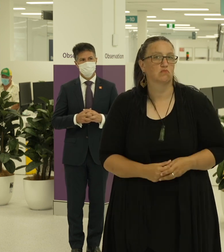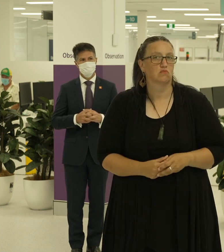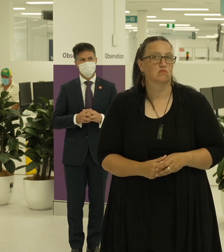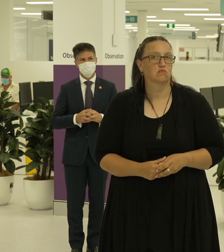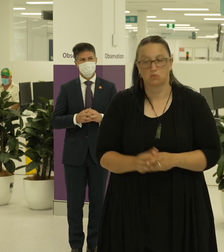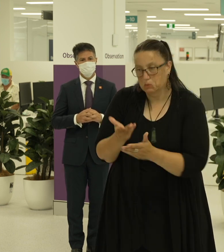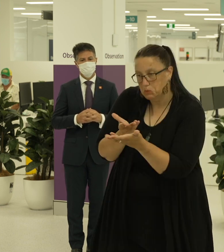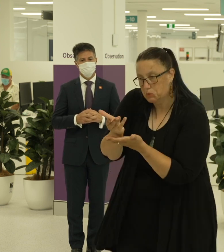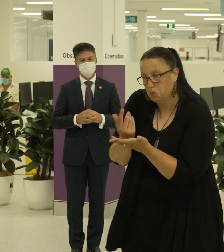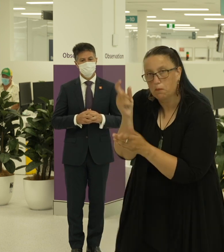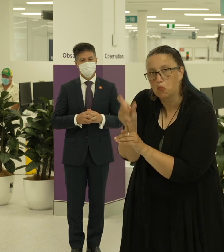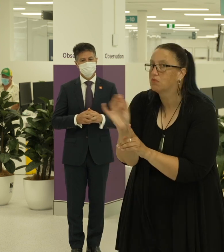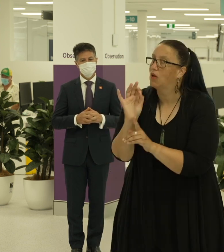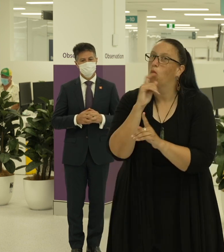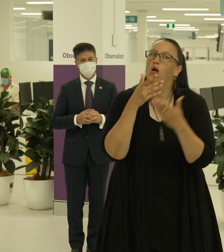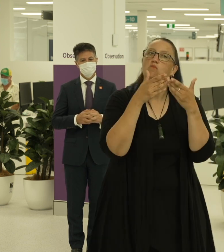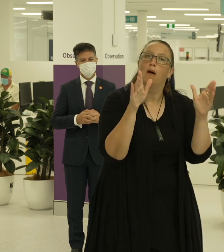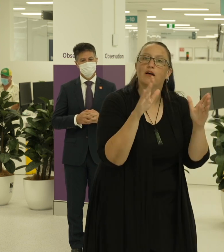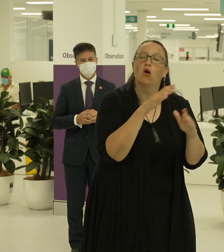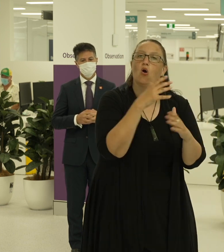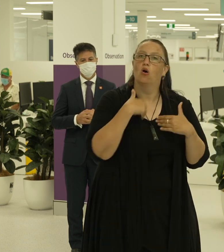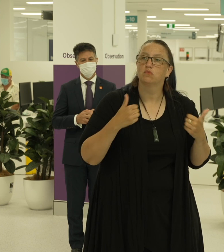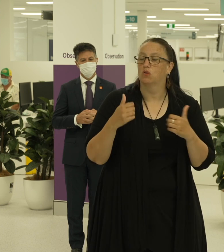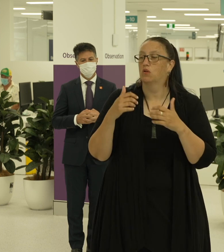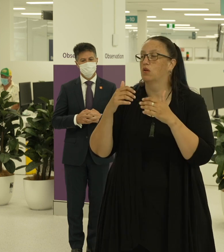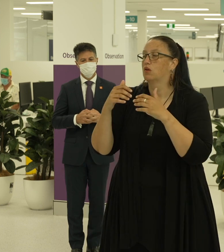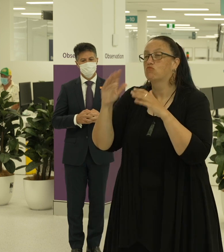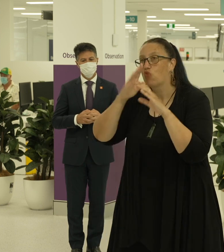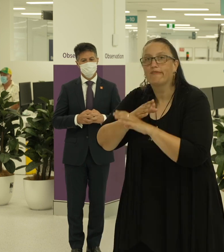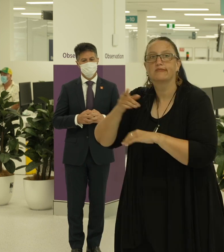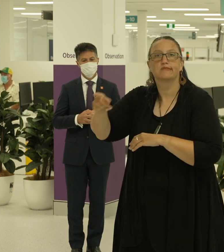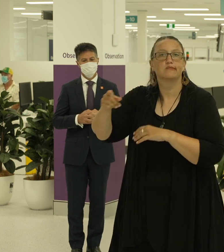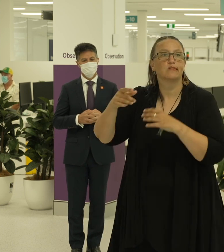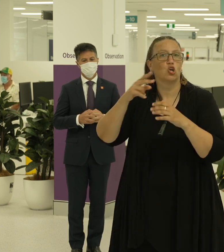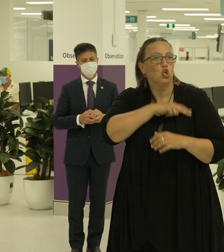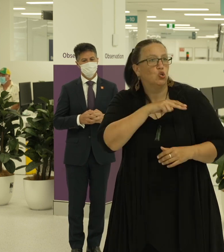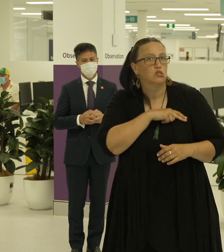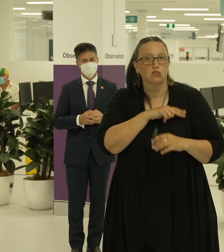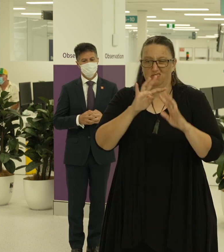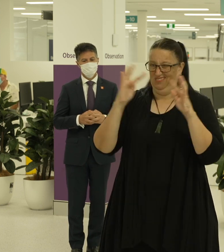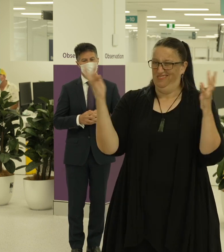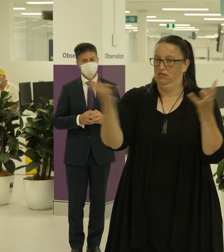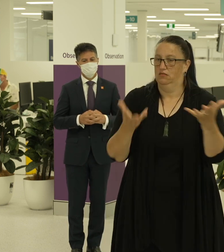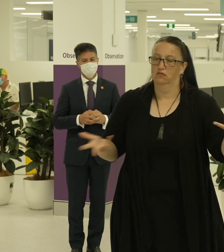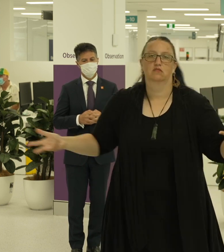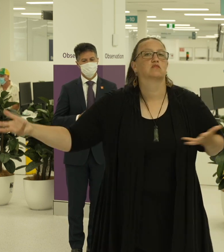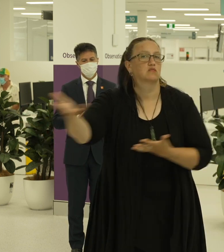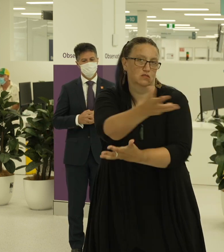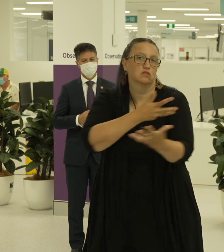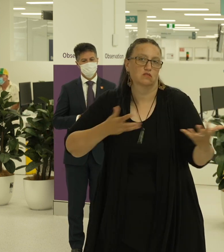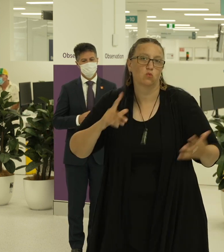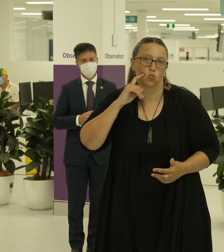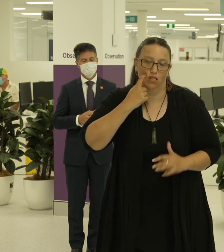entire sector, the private hospital sector, the private medical sector, the public sector, the unions, and we will have that as an outcome